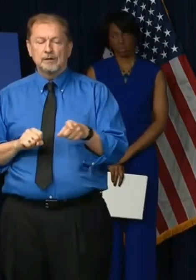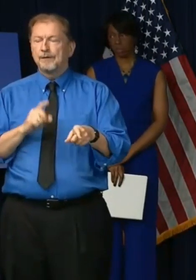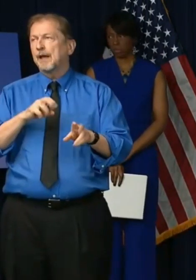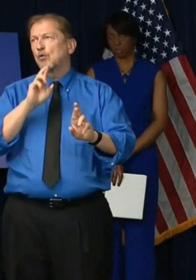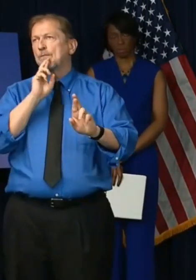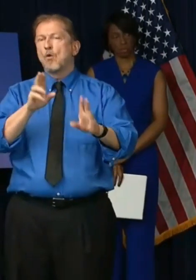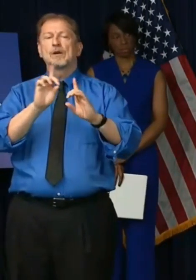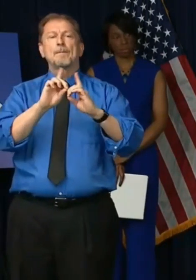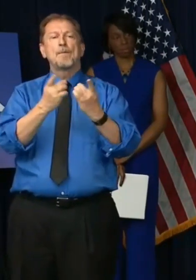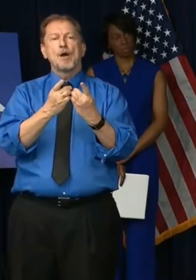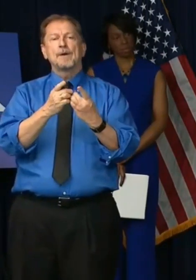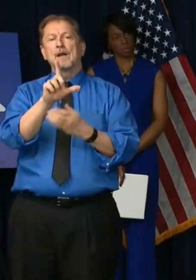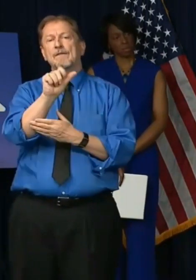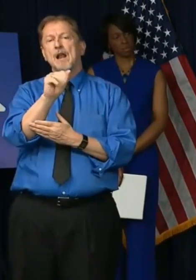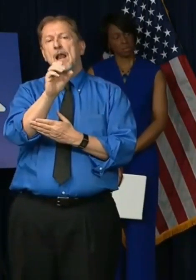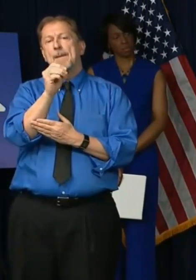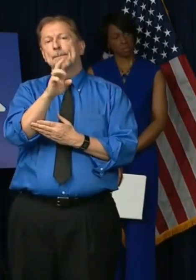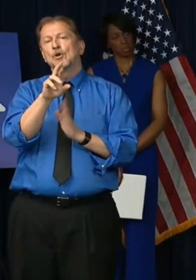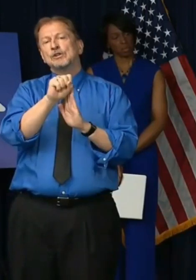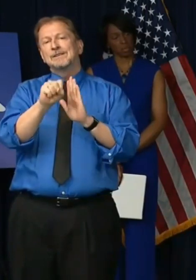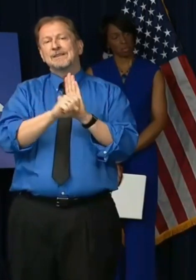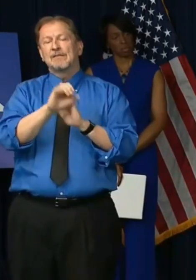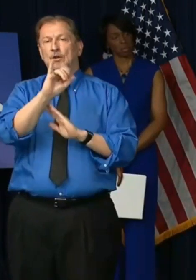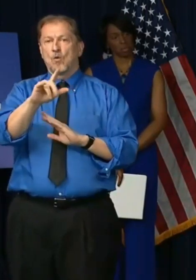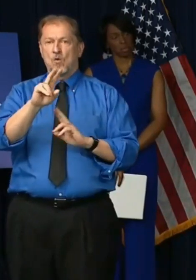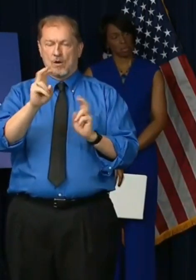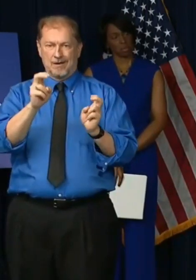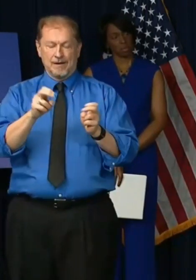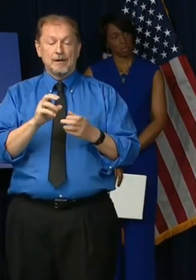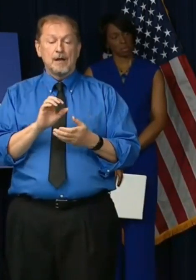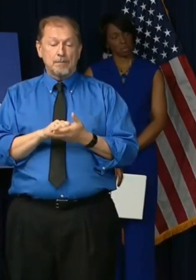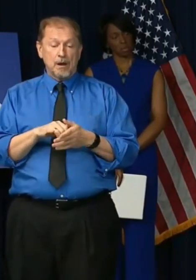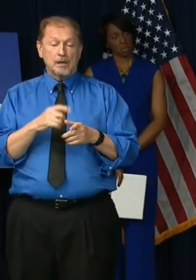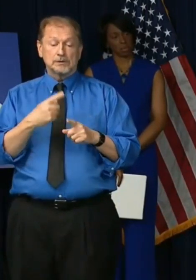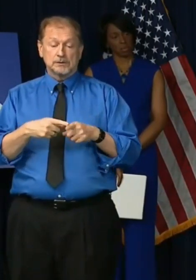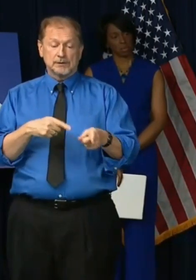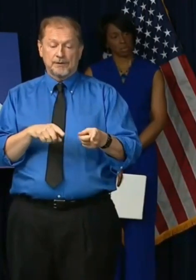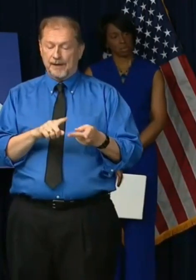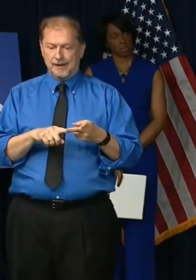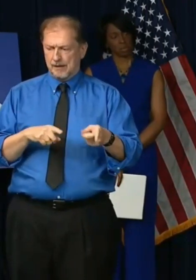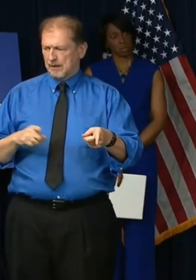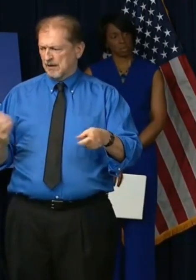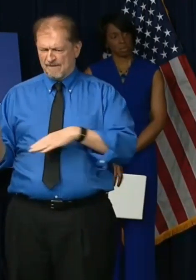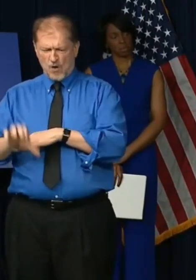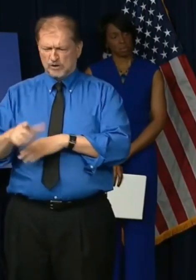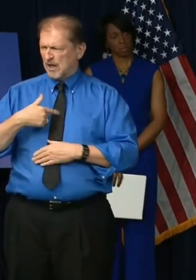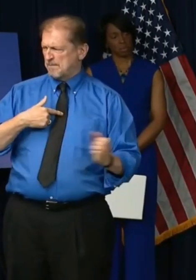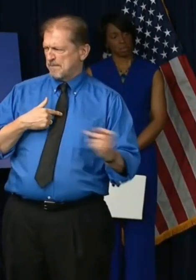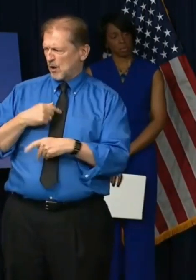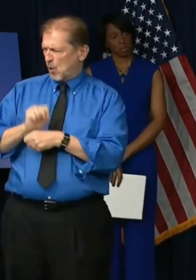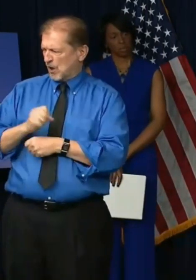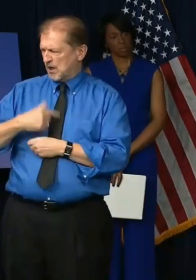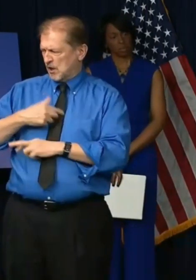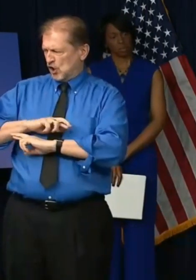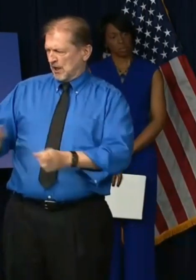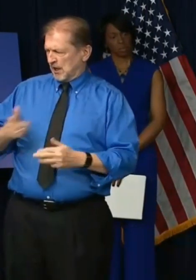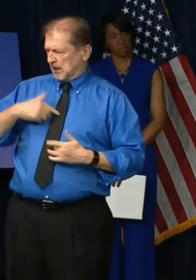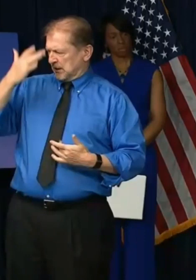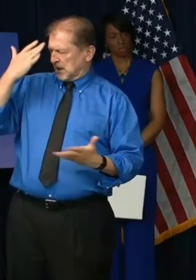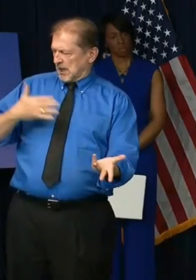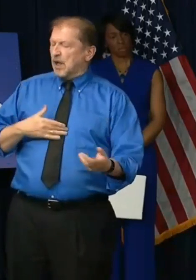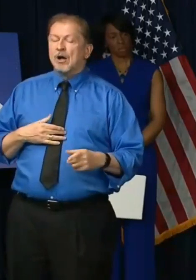Illinois. They also have their own union. There are other authorities on a local